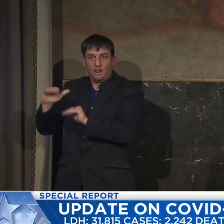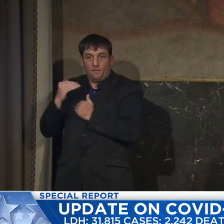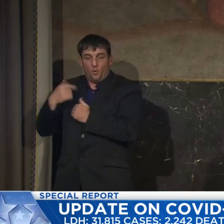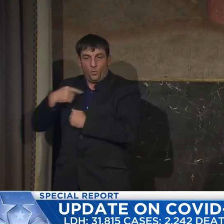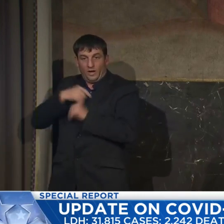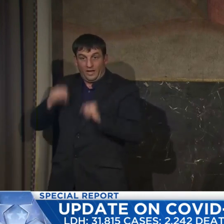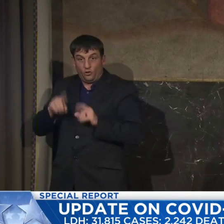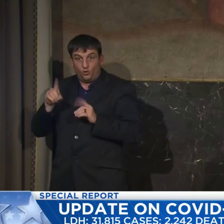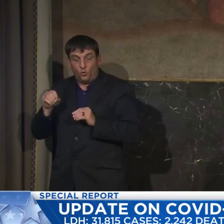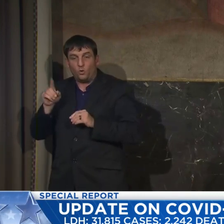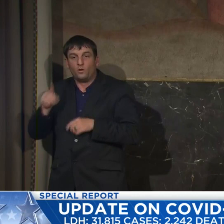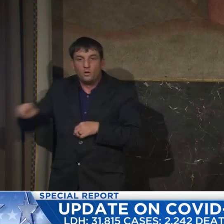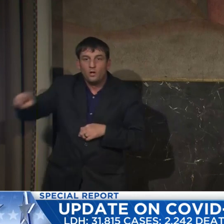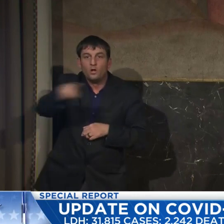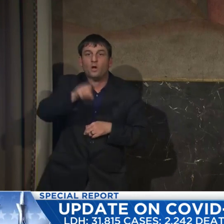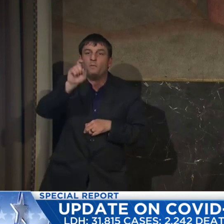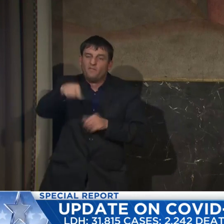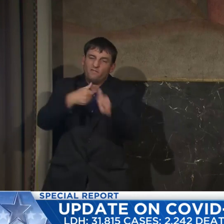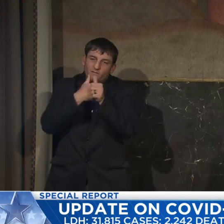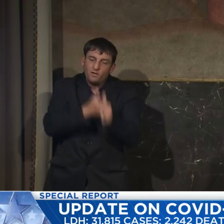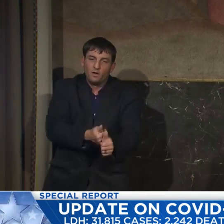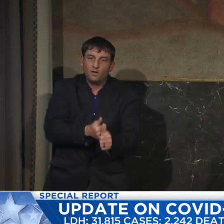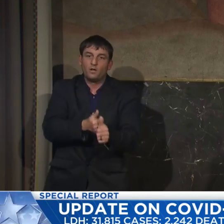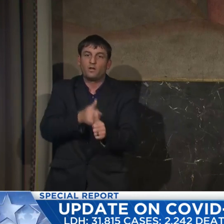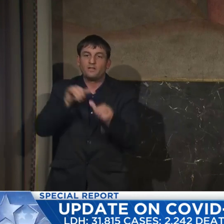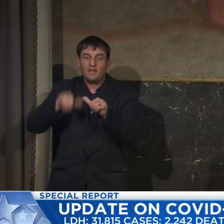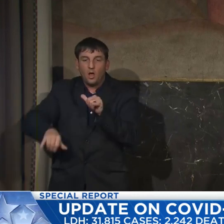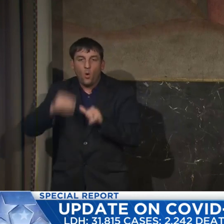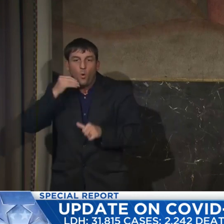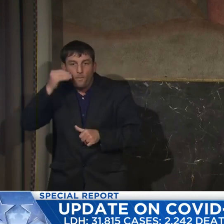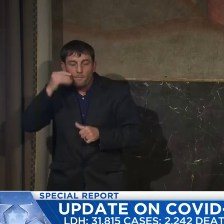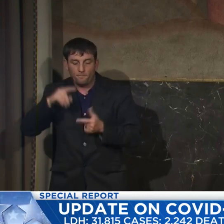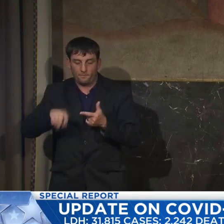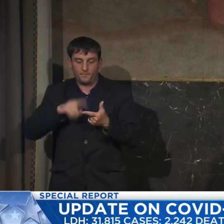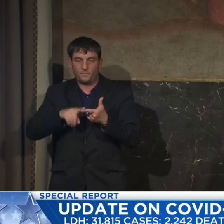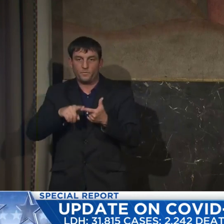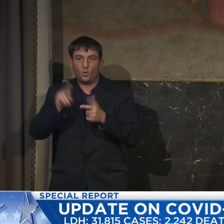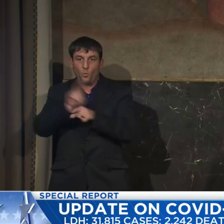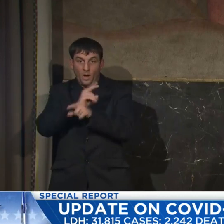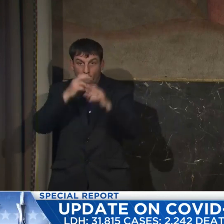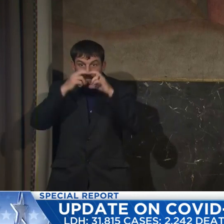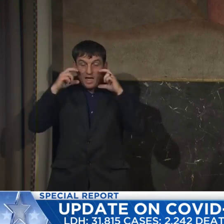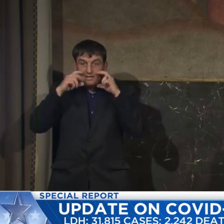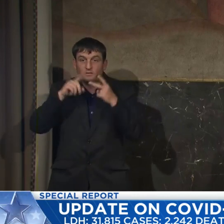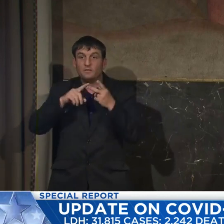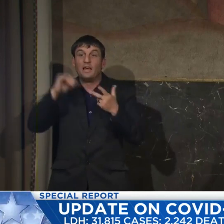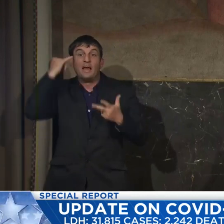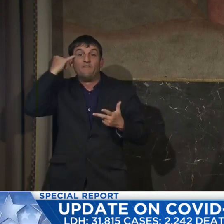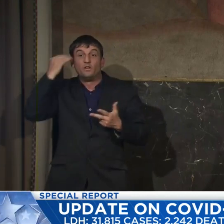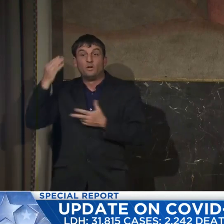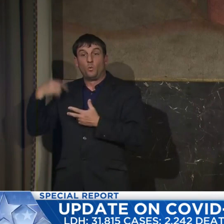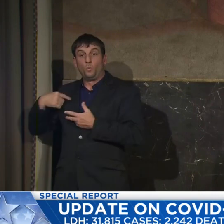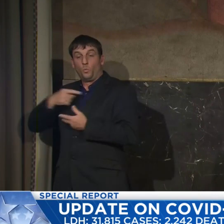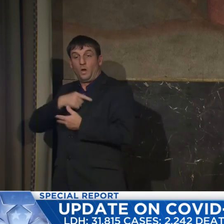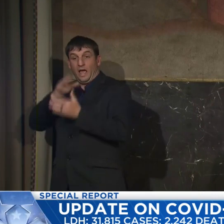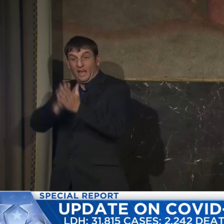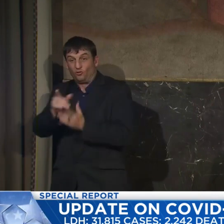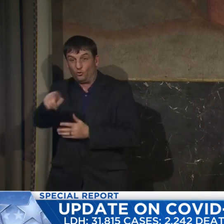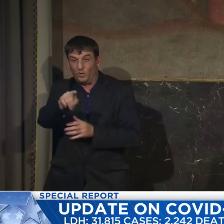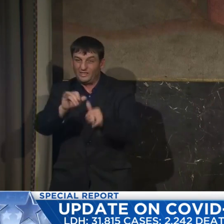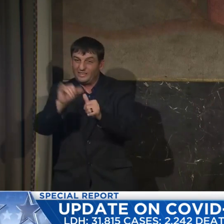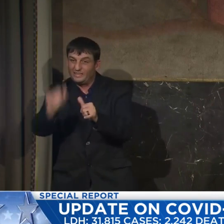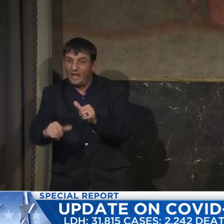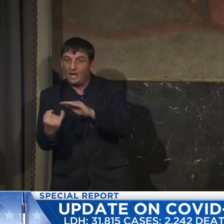staying at home, wearing a mask, and adhering to quarantining if you're asked to, because that's how we're going to stop the spread, put a ring fence